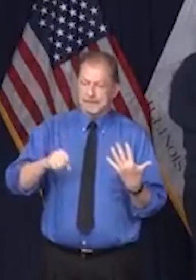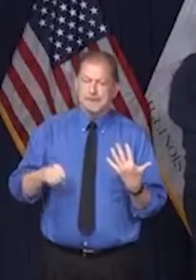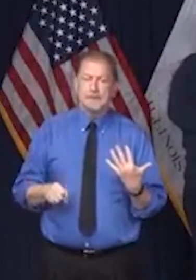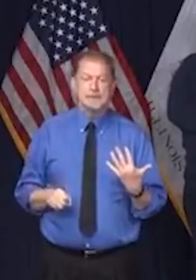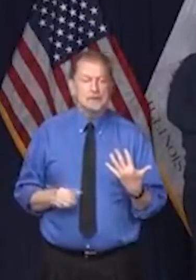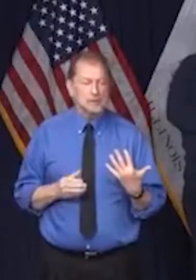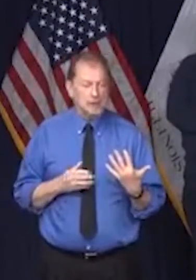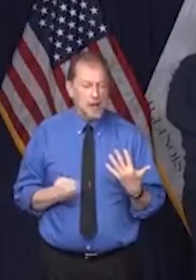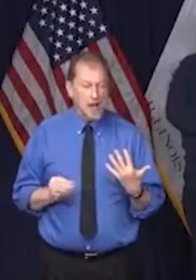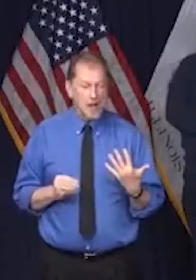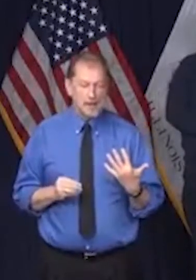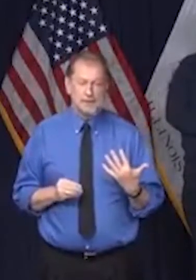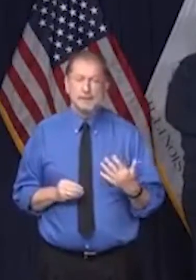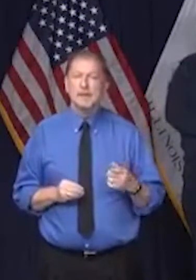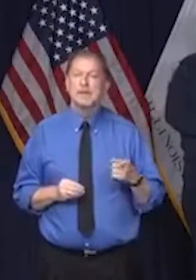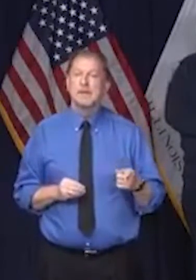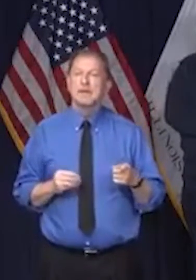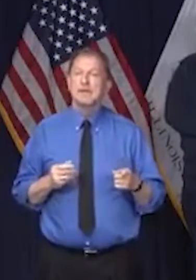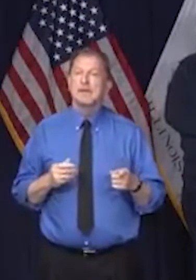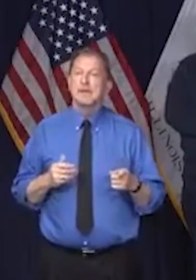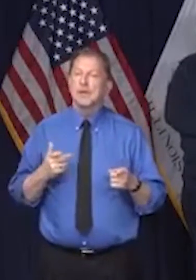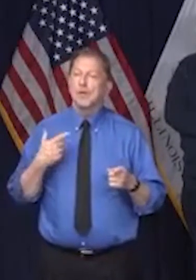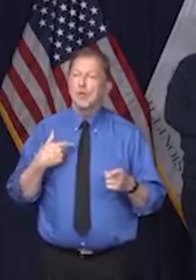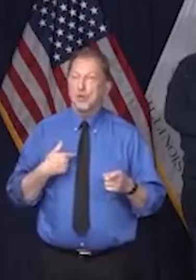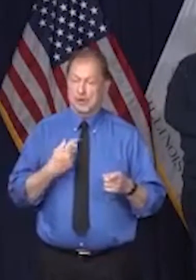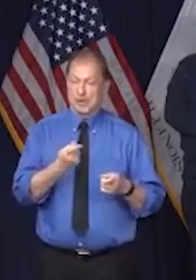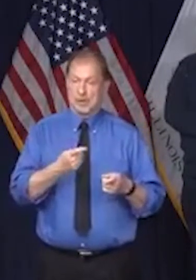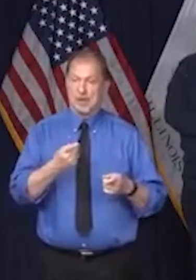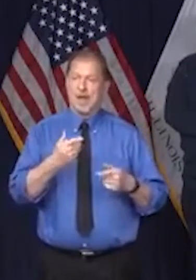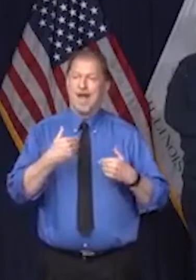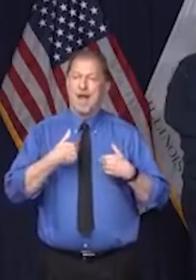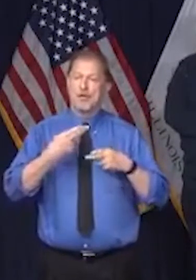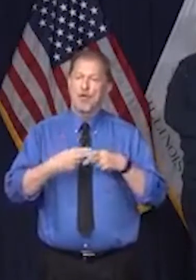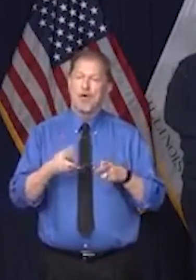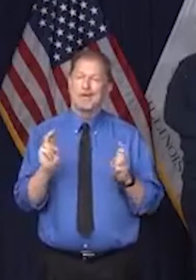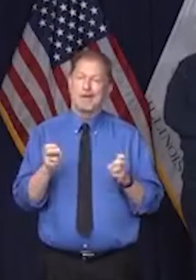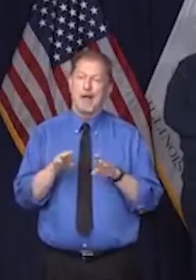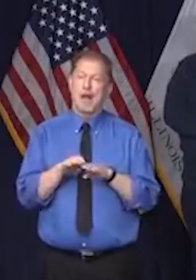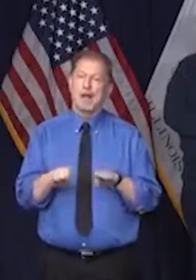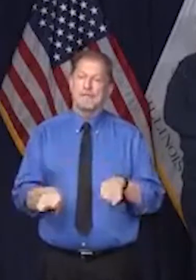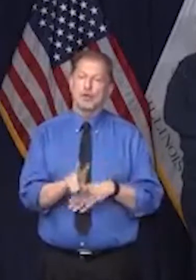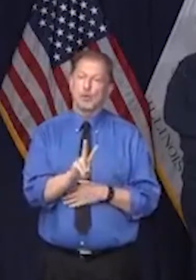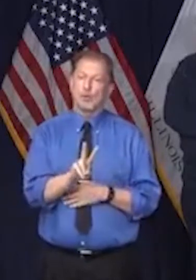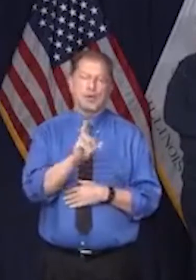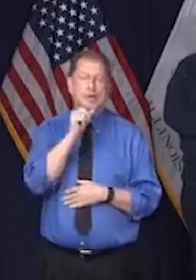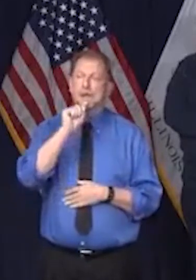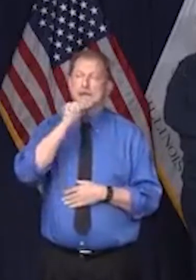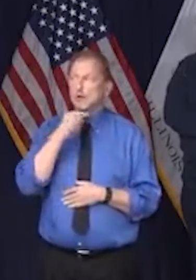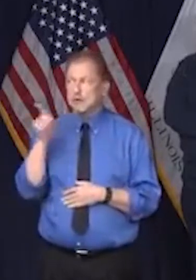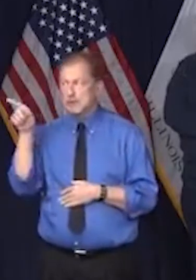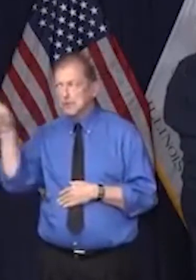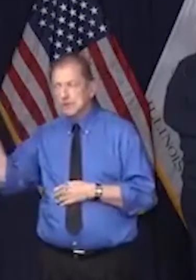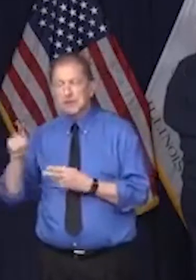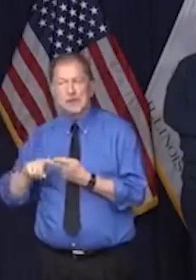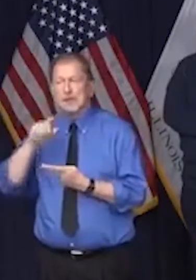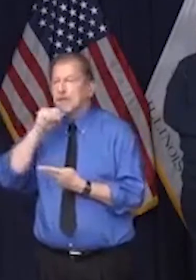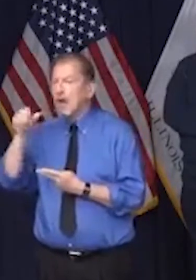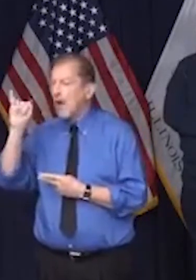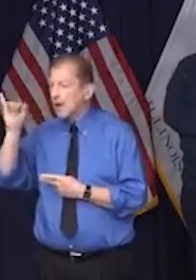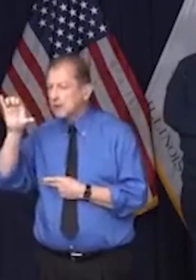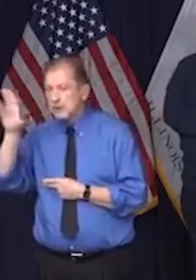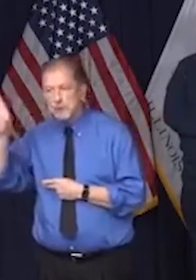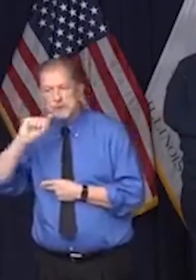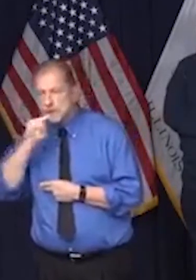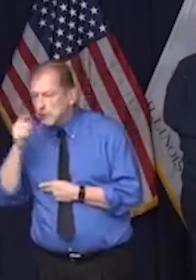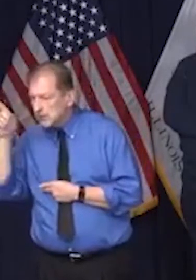have level two capability, and that was the intent. So they're not, you know, on vents or in ICU type setting.